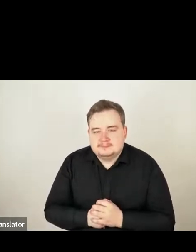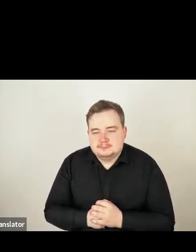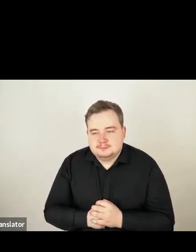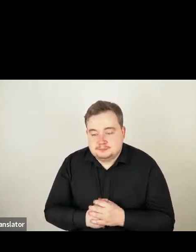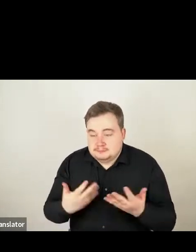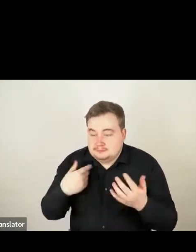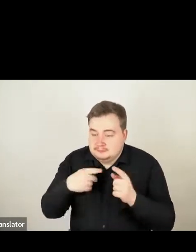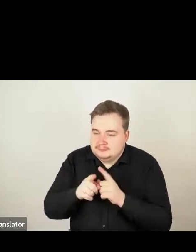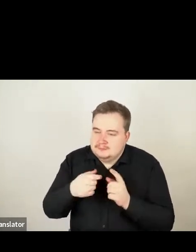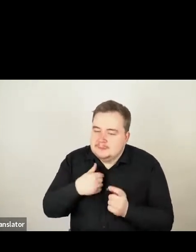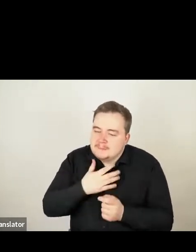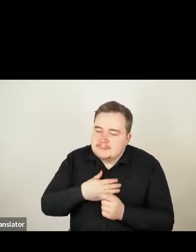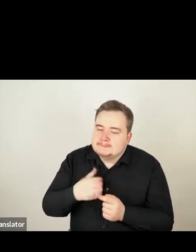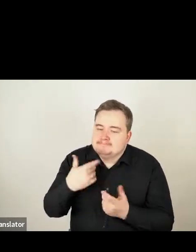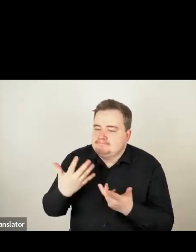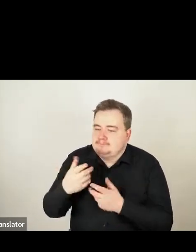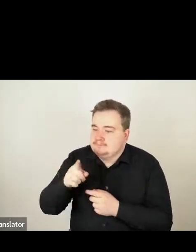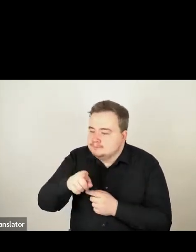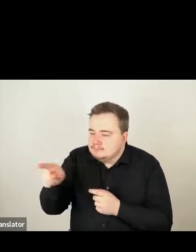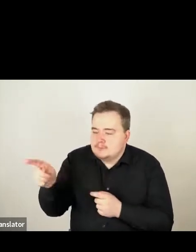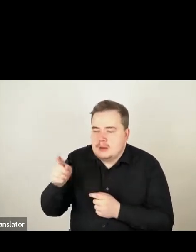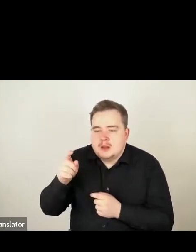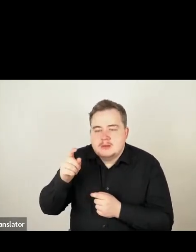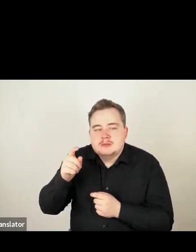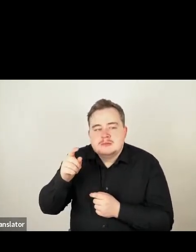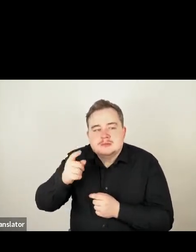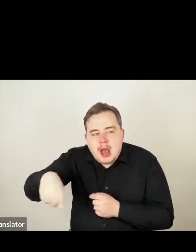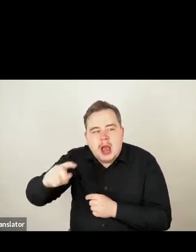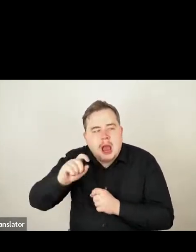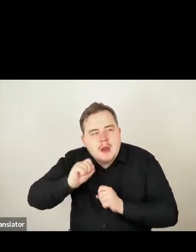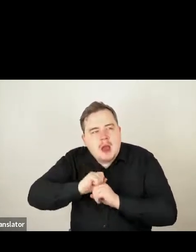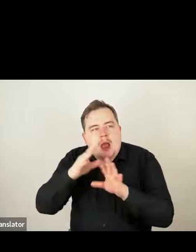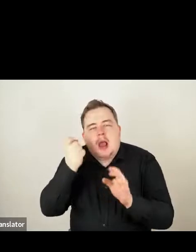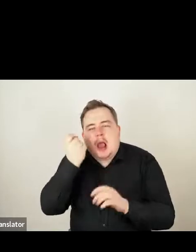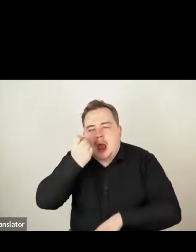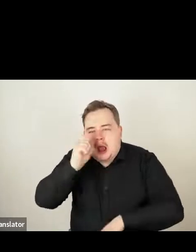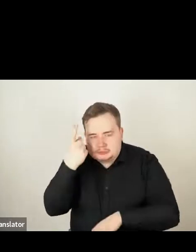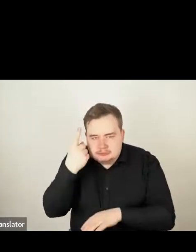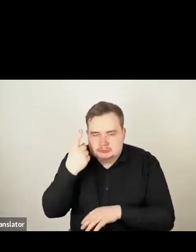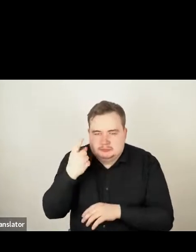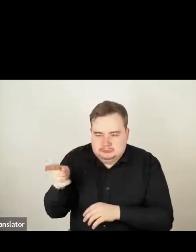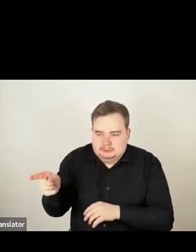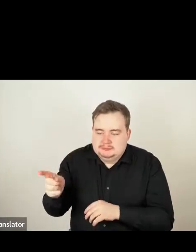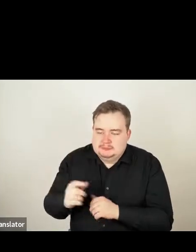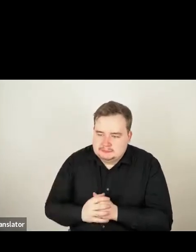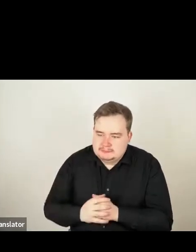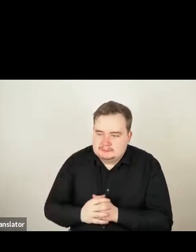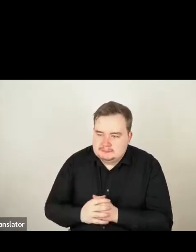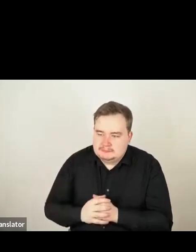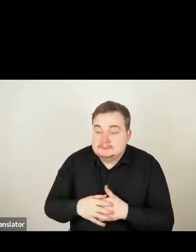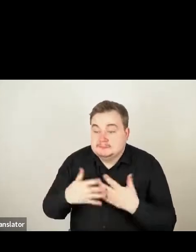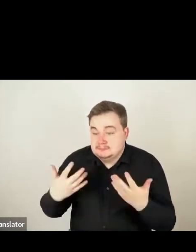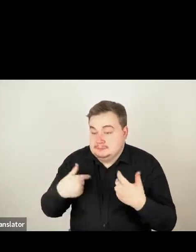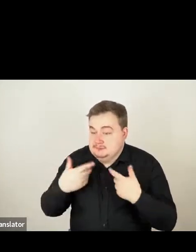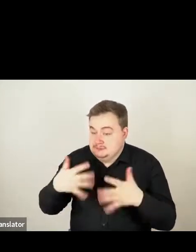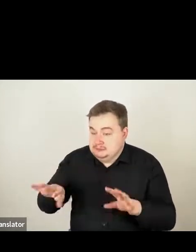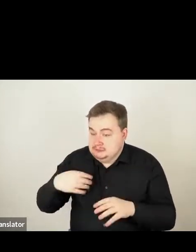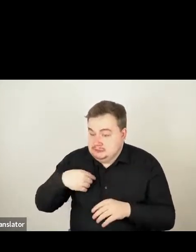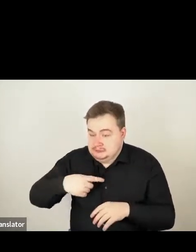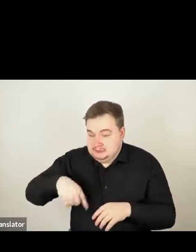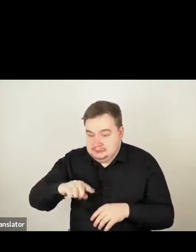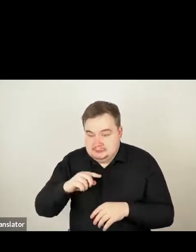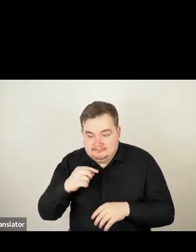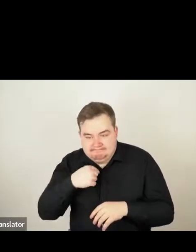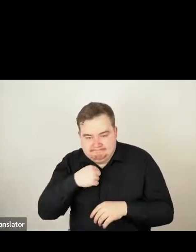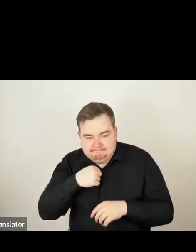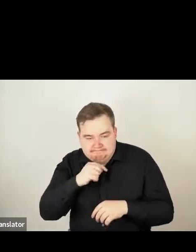process. As Sasha has said, I was recently involved in an audit in Malta. I'm delighted to see one of our